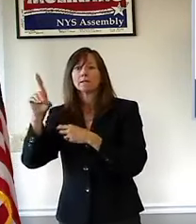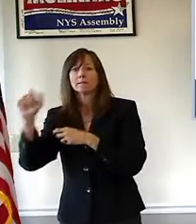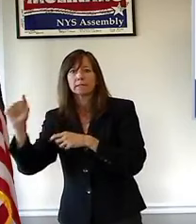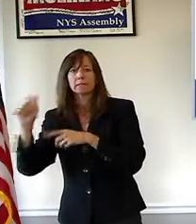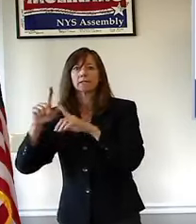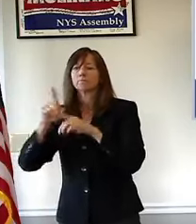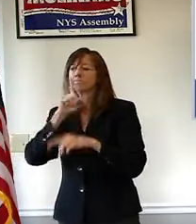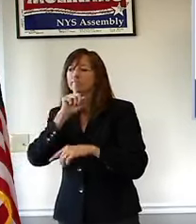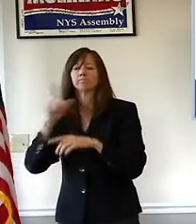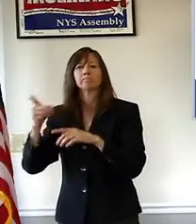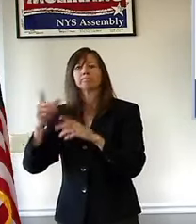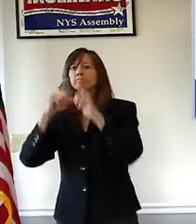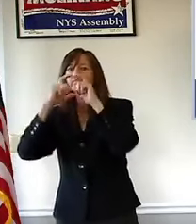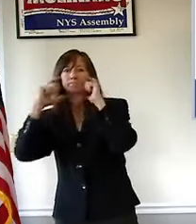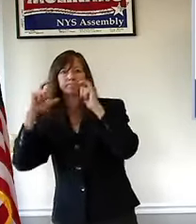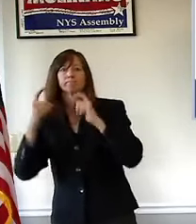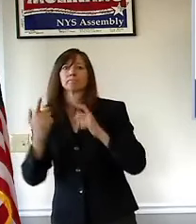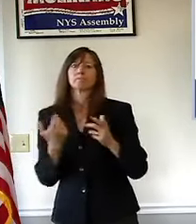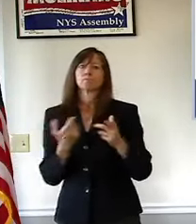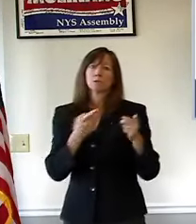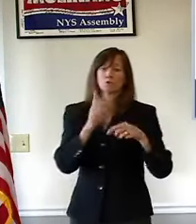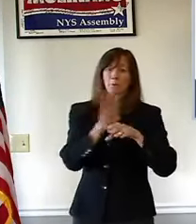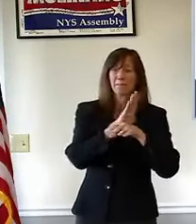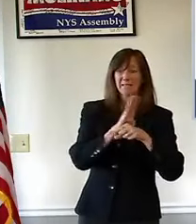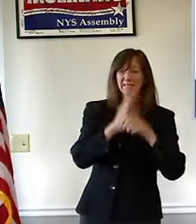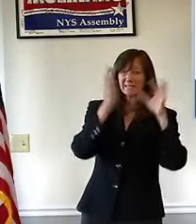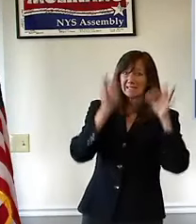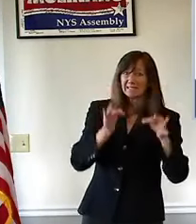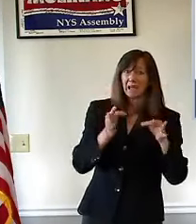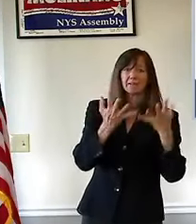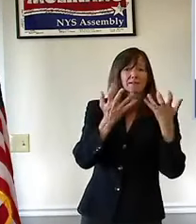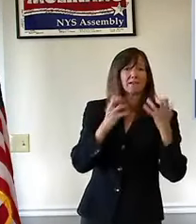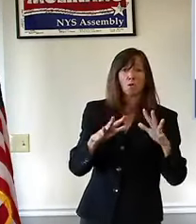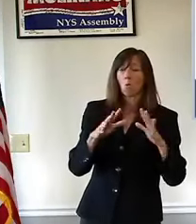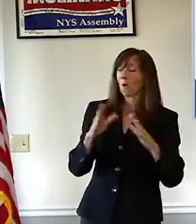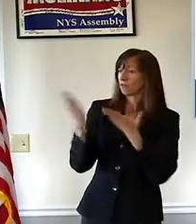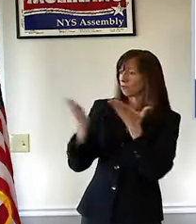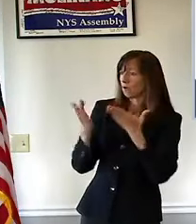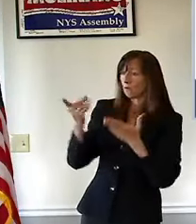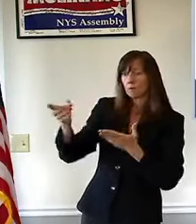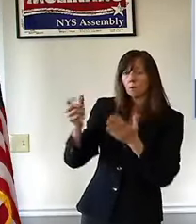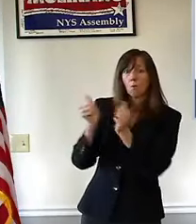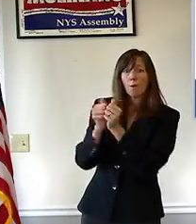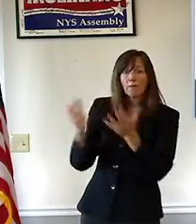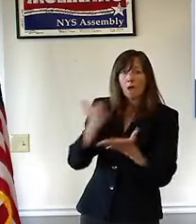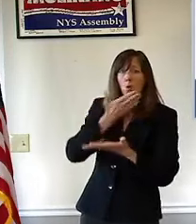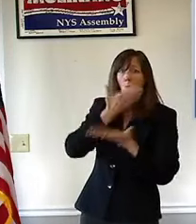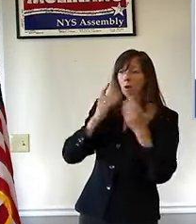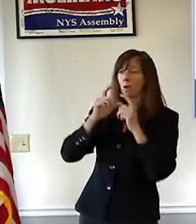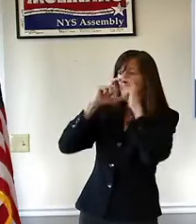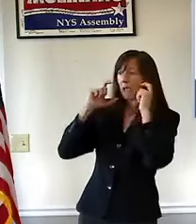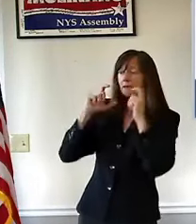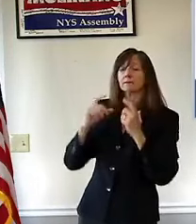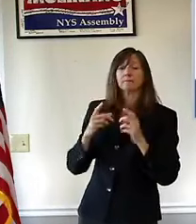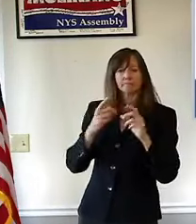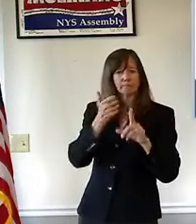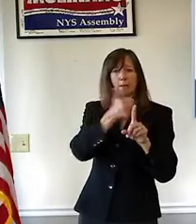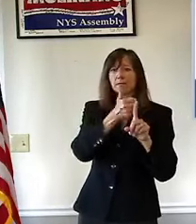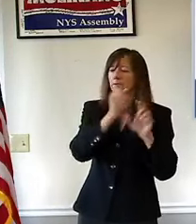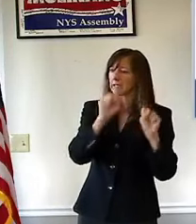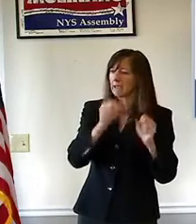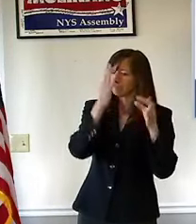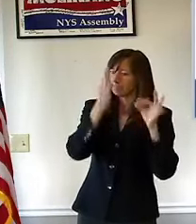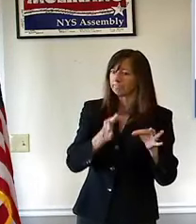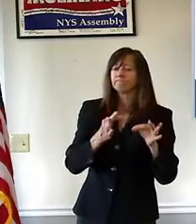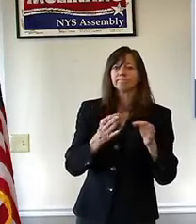with face coverings, that can be enforced. And when you're on their premises, it can be enforced, we'd ask you to